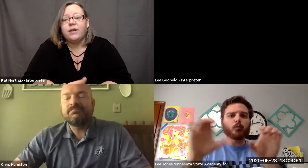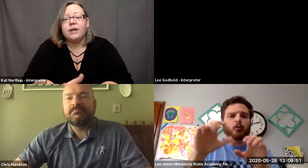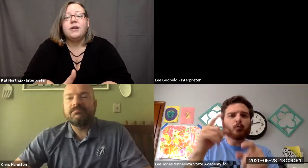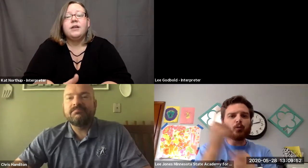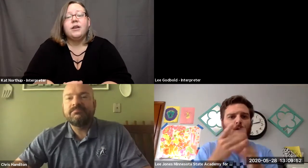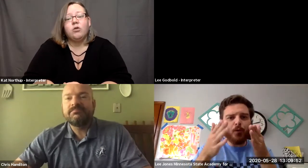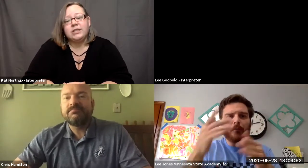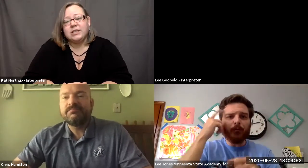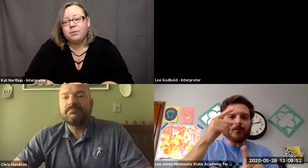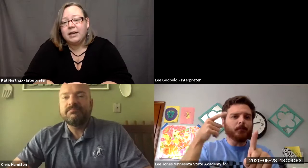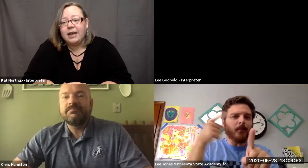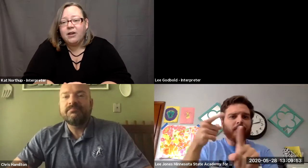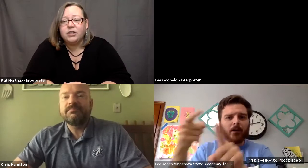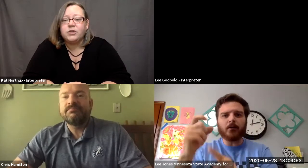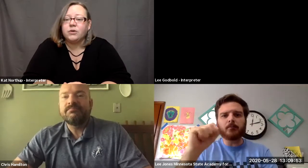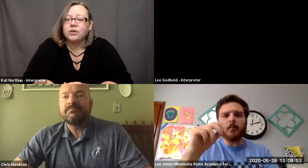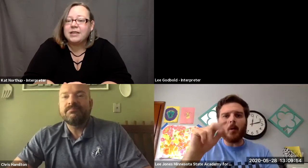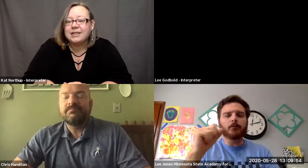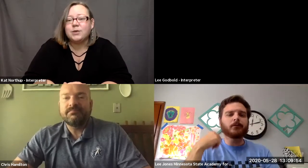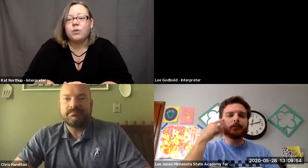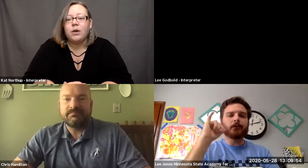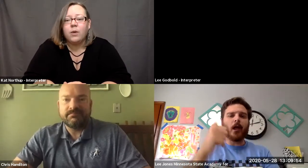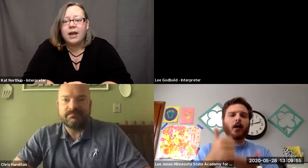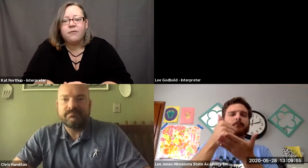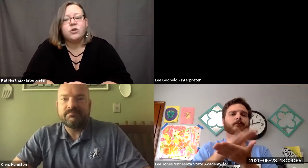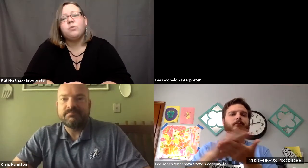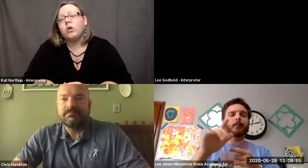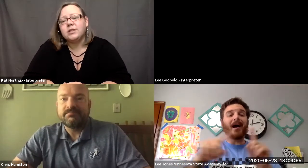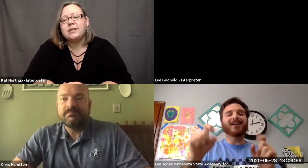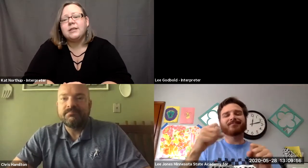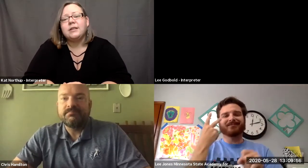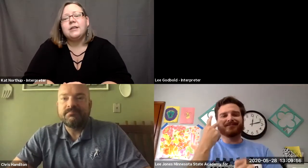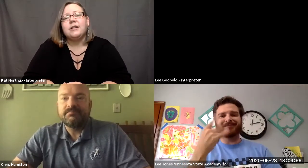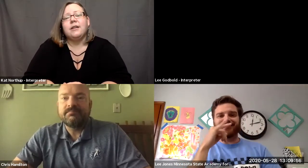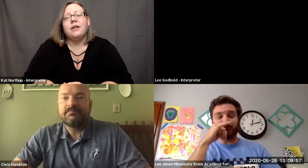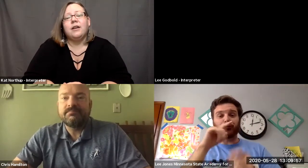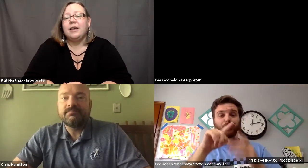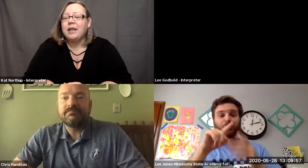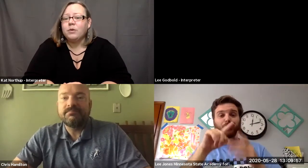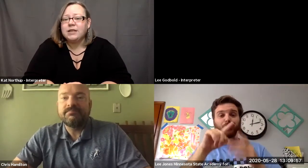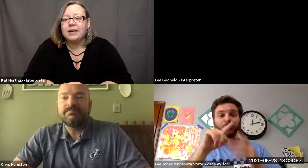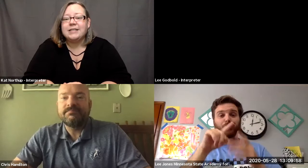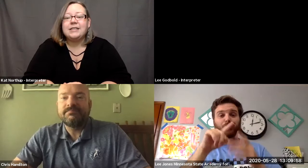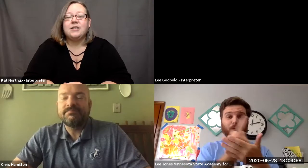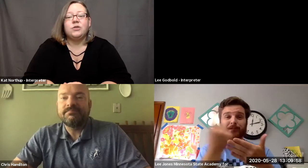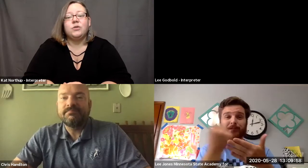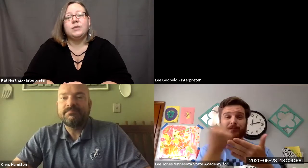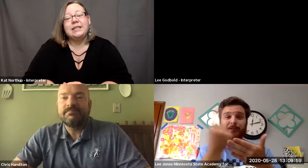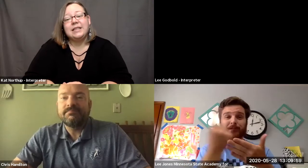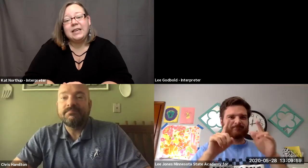and coaches explaining how to do certain things the right way for sports. And that was nice to see the